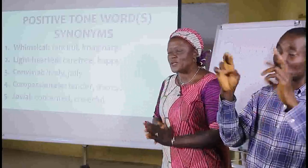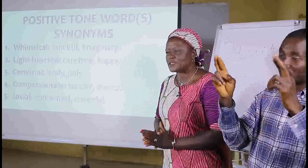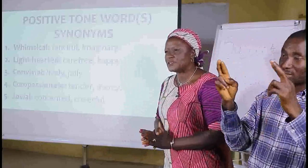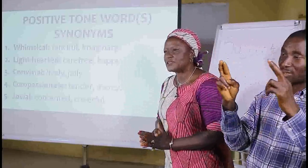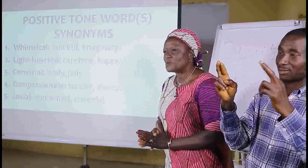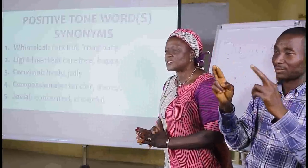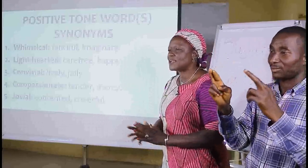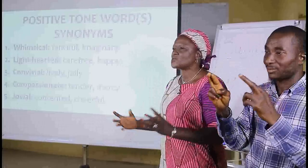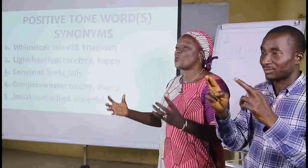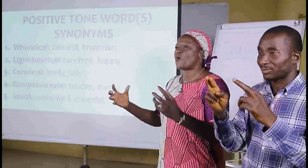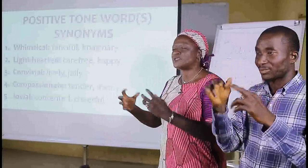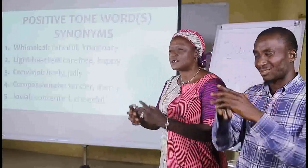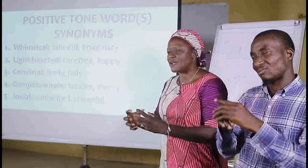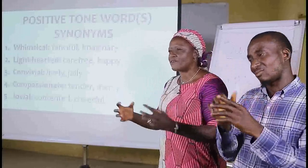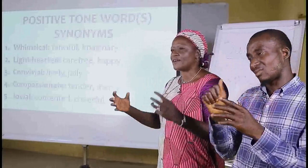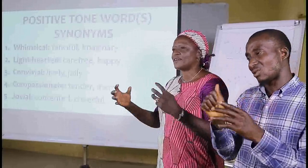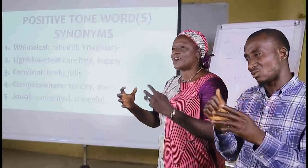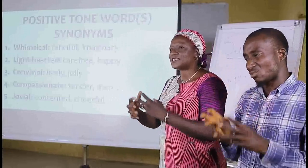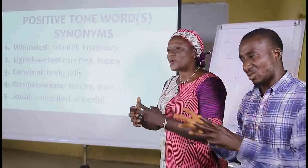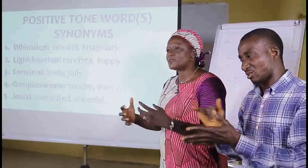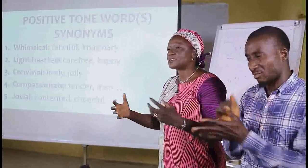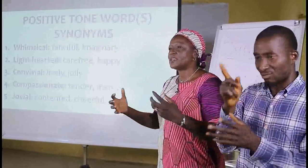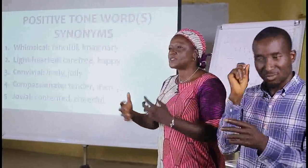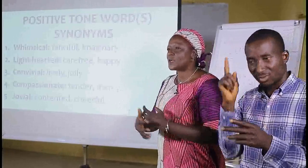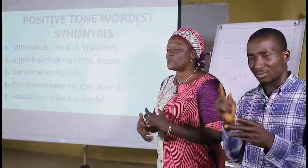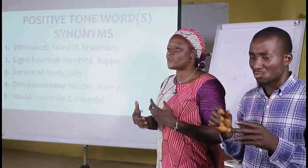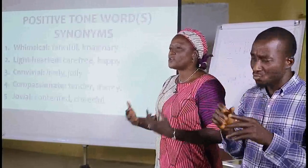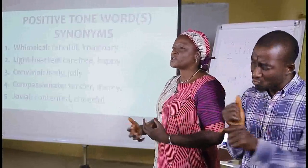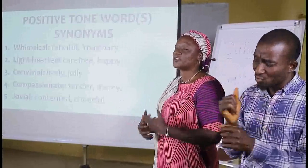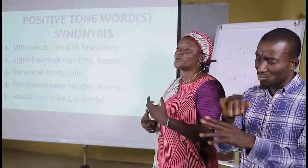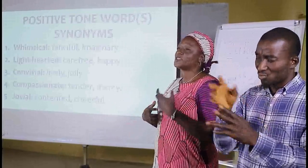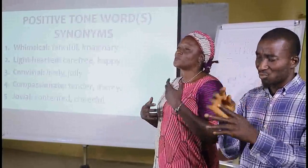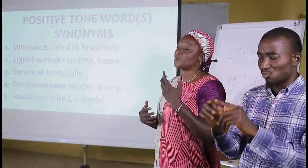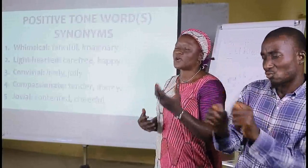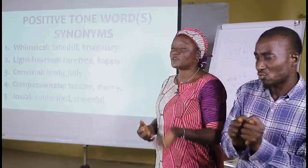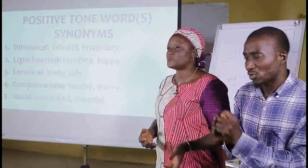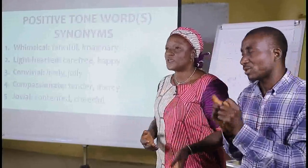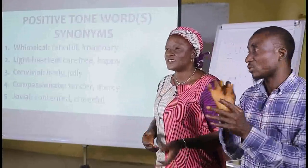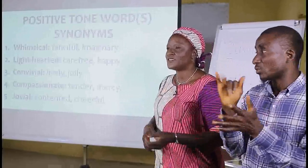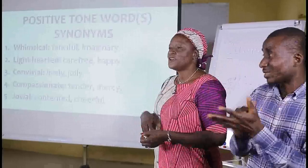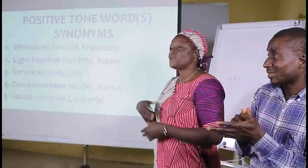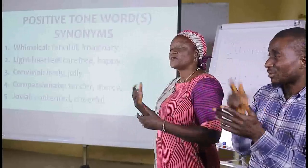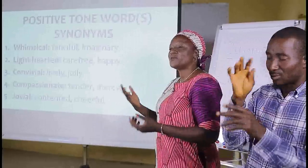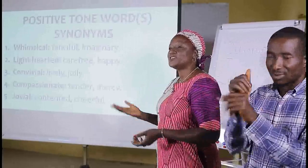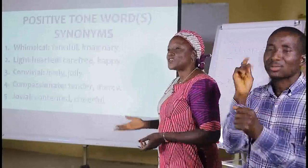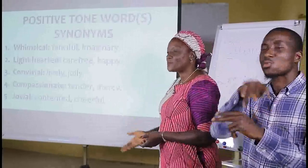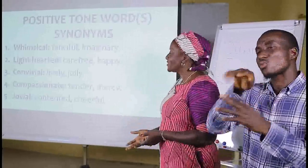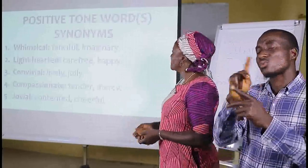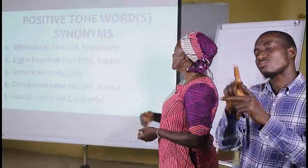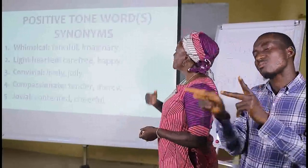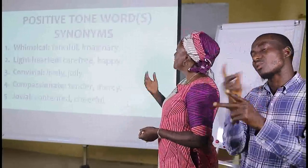that you treat in the language class work together. At about the same time, you find yourself using the parts of speech,